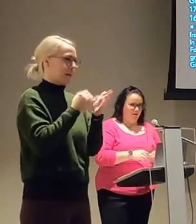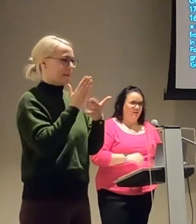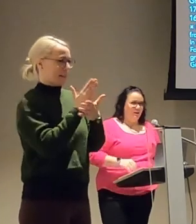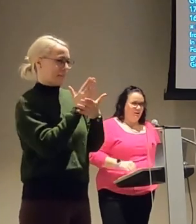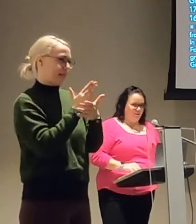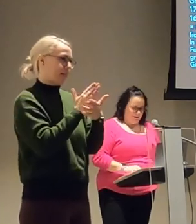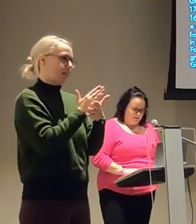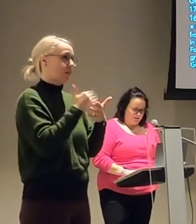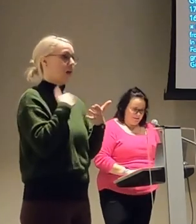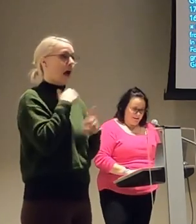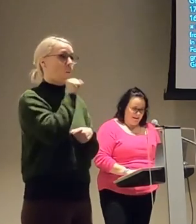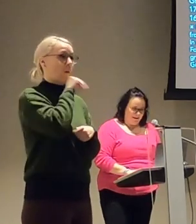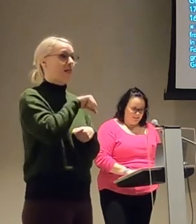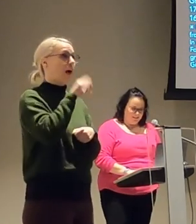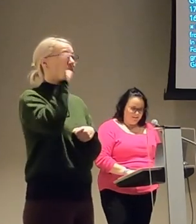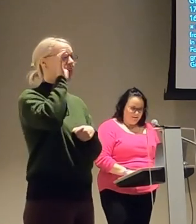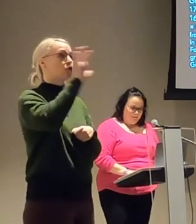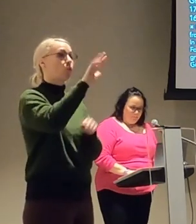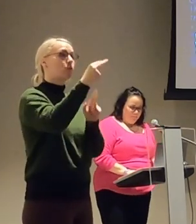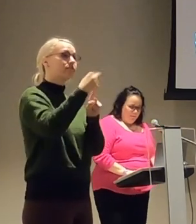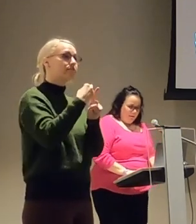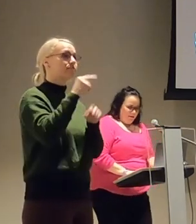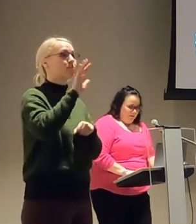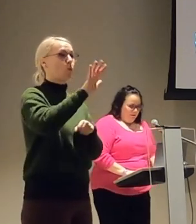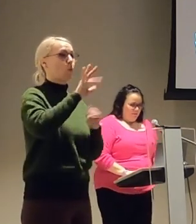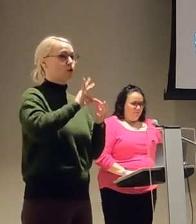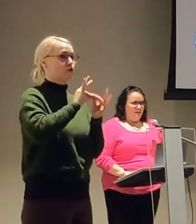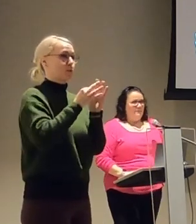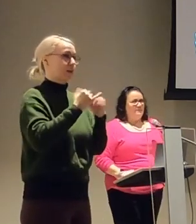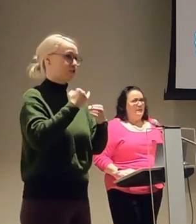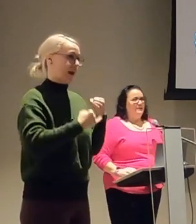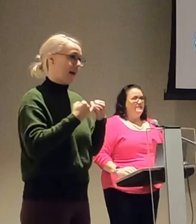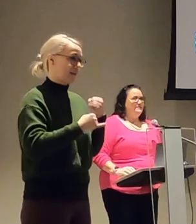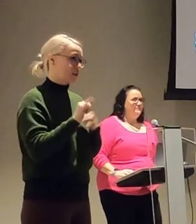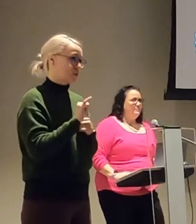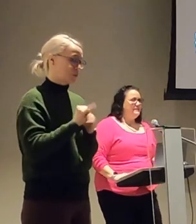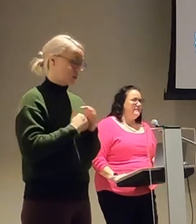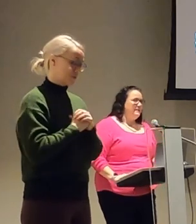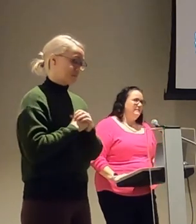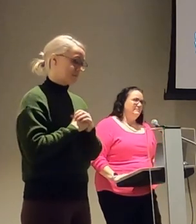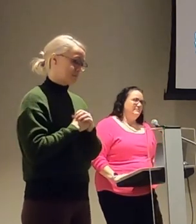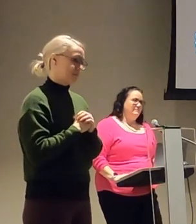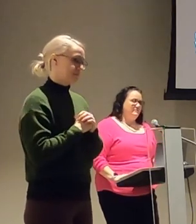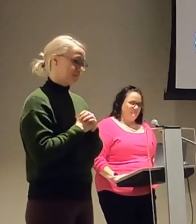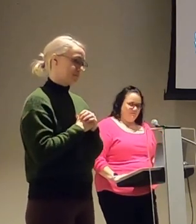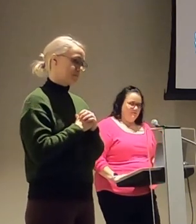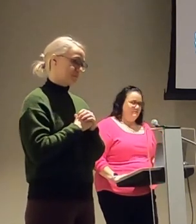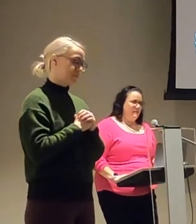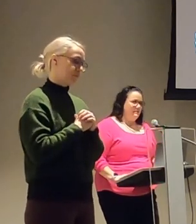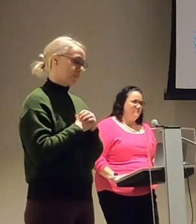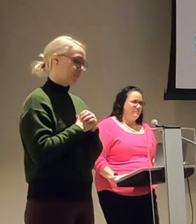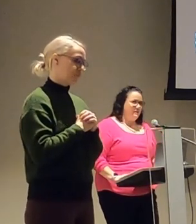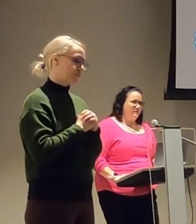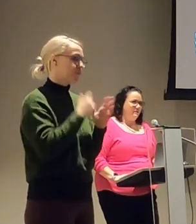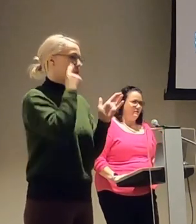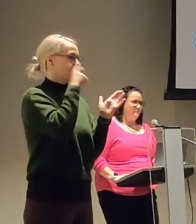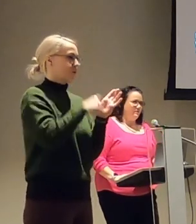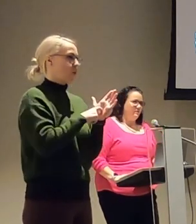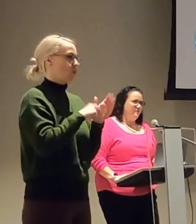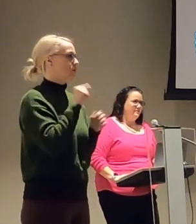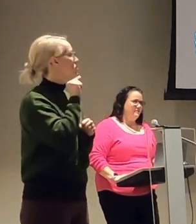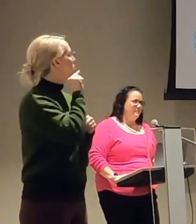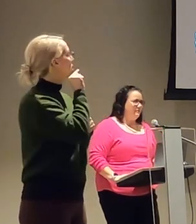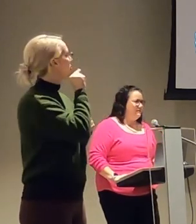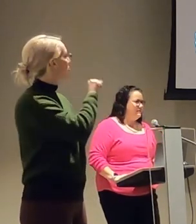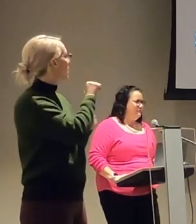love to hear your ideas at the end. But we see in this particular